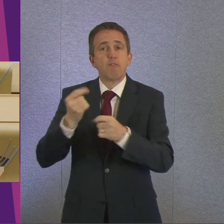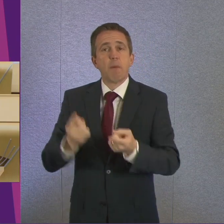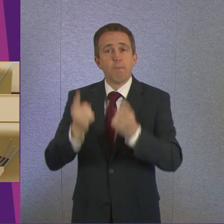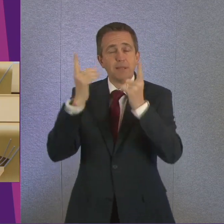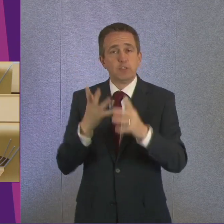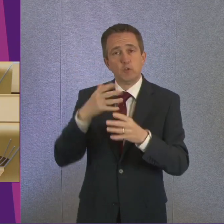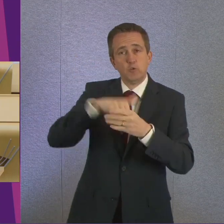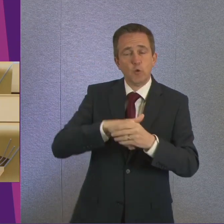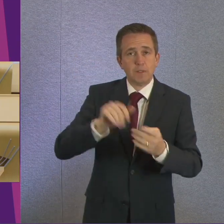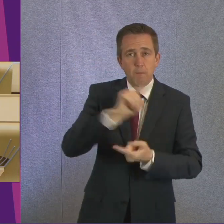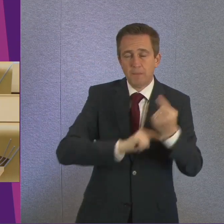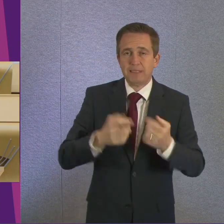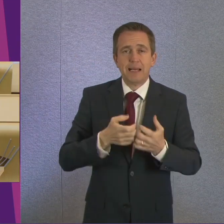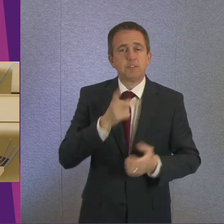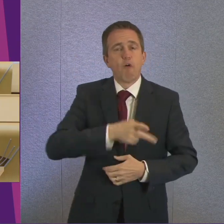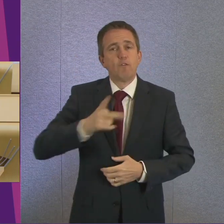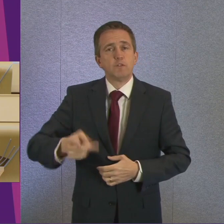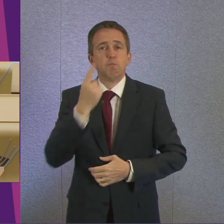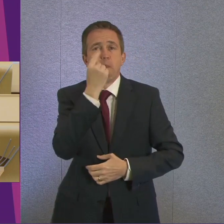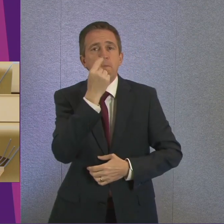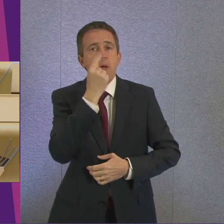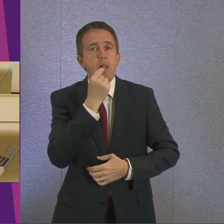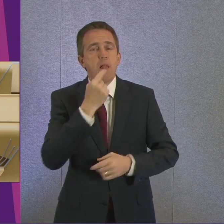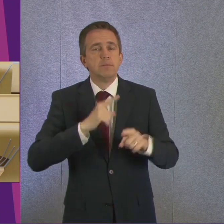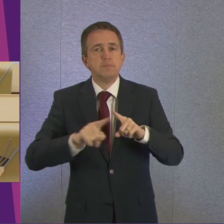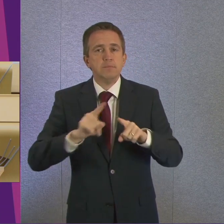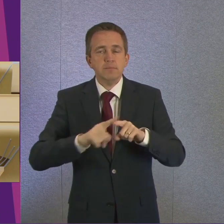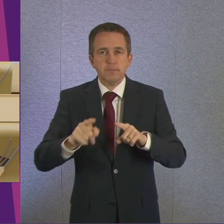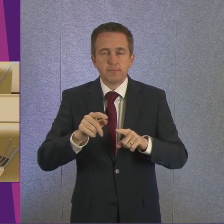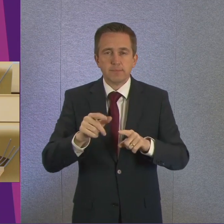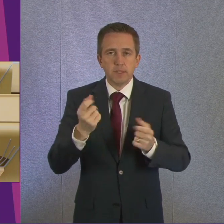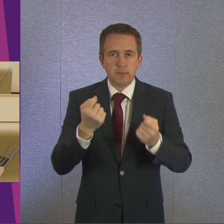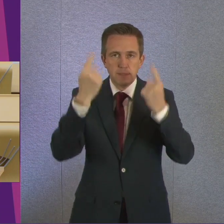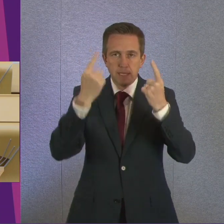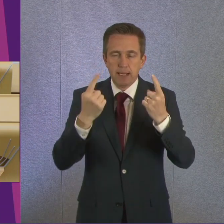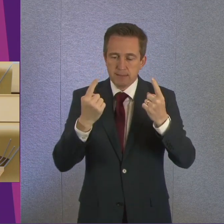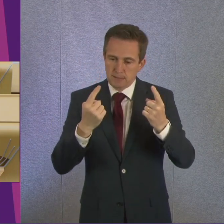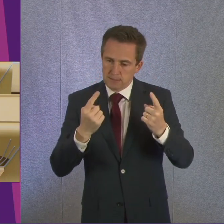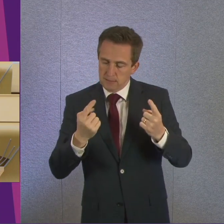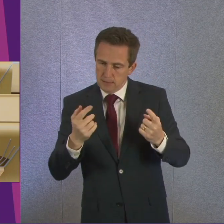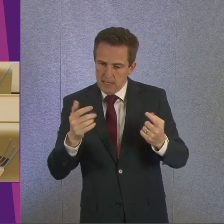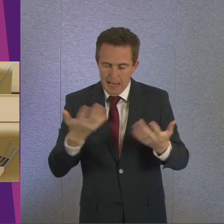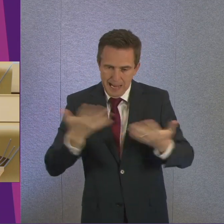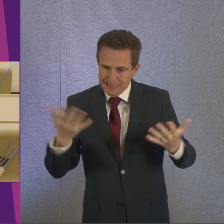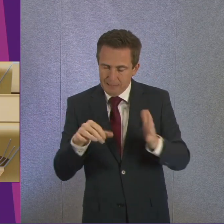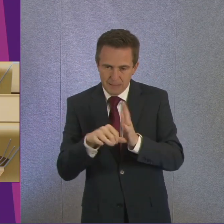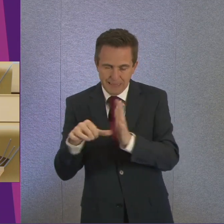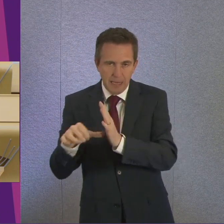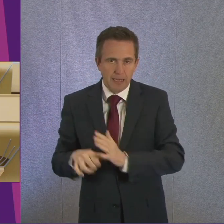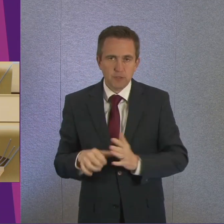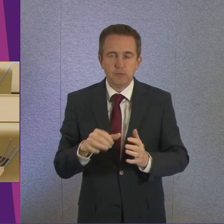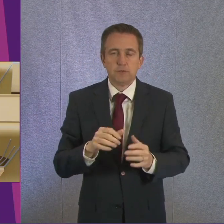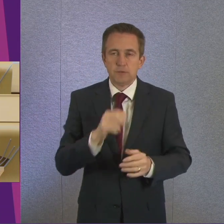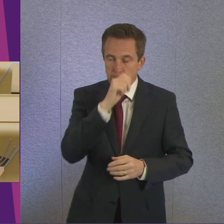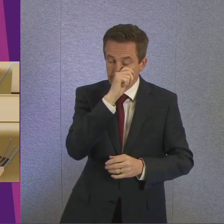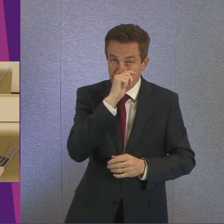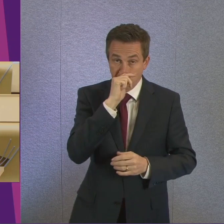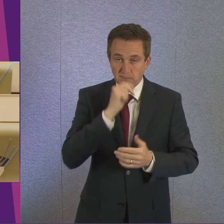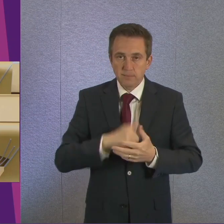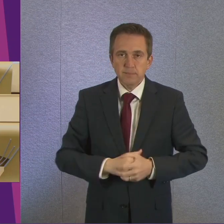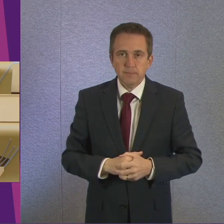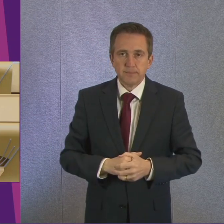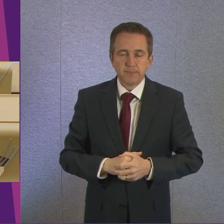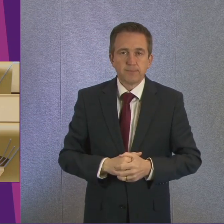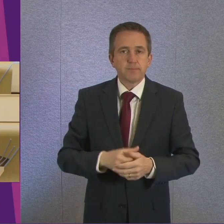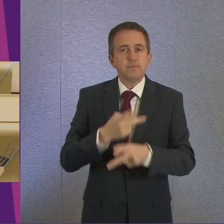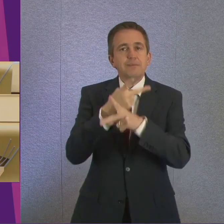that meeting as often as possible to try and understand exactly where there might be particular issues. The situation